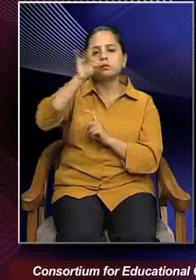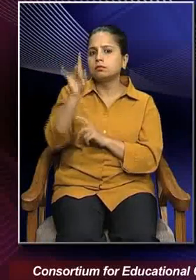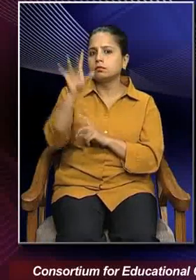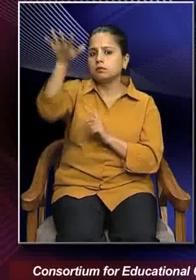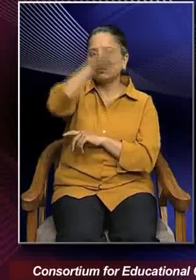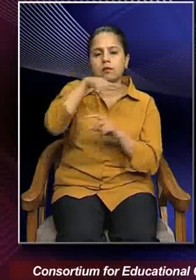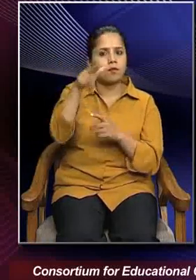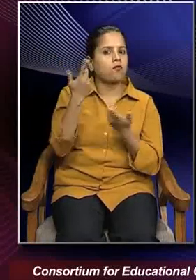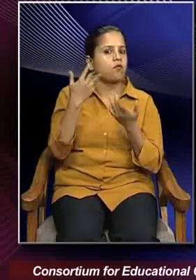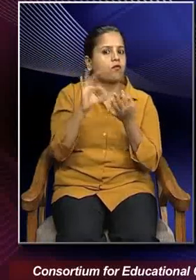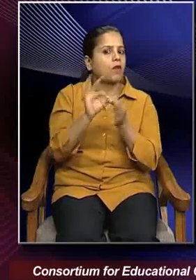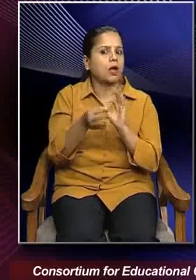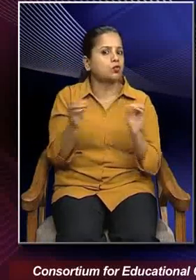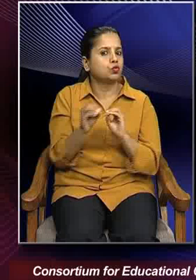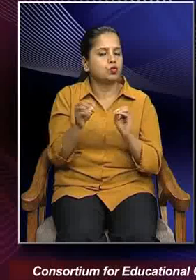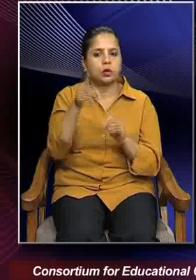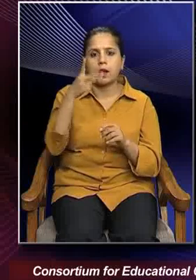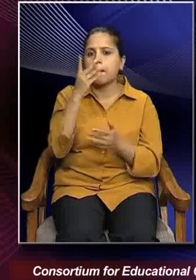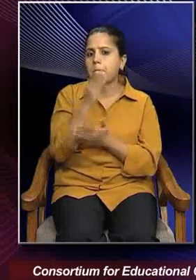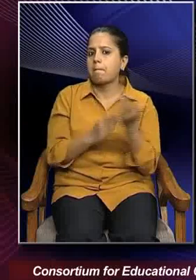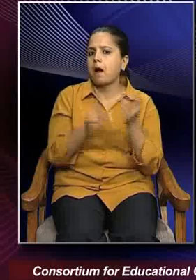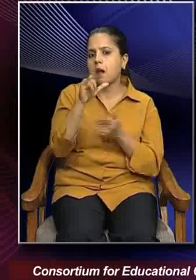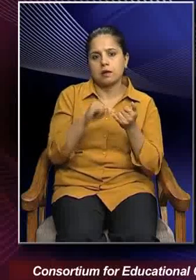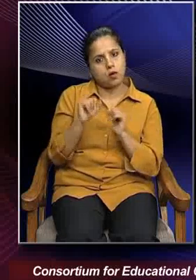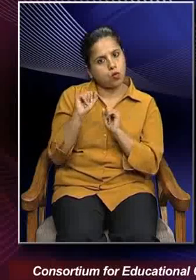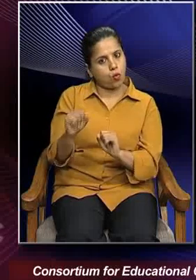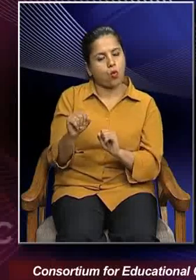is also partless and indivisible.